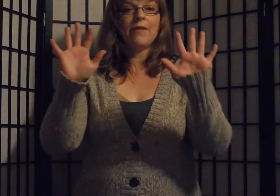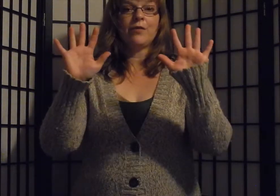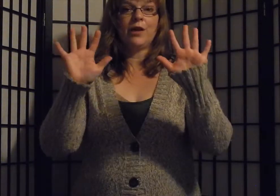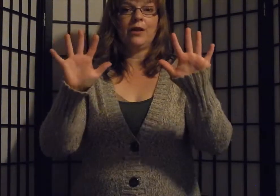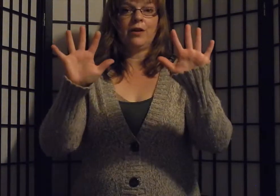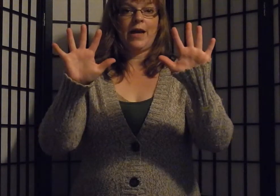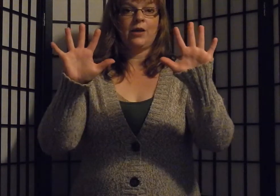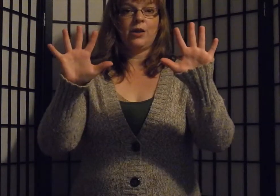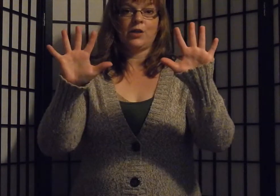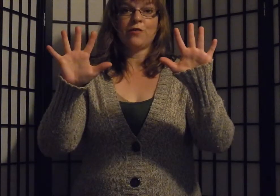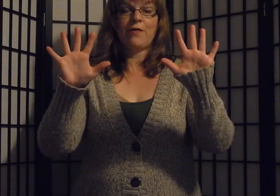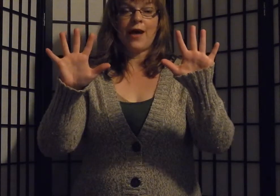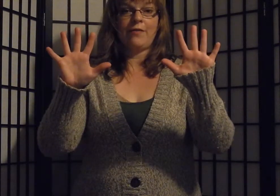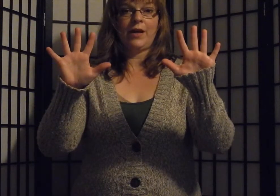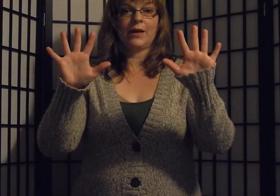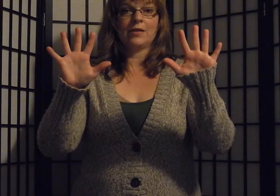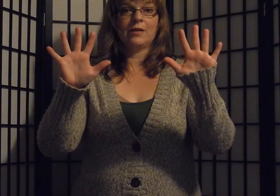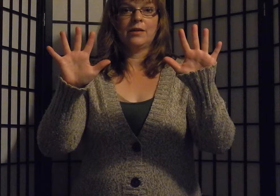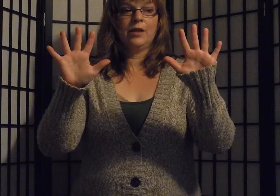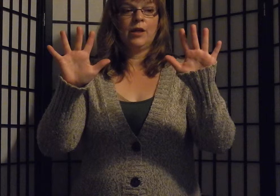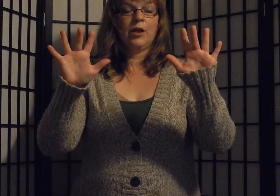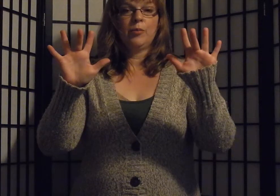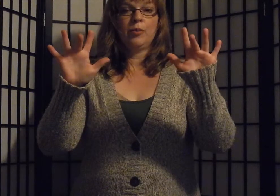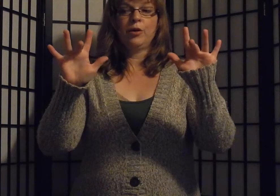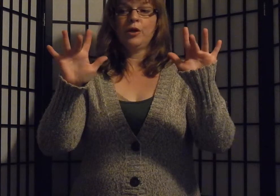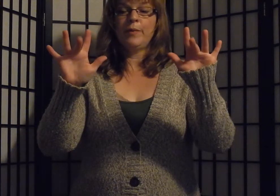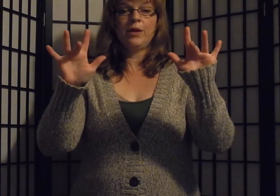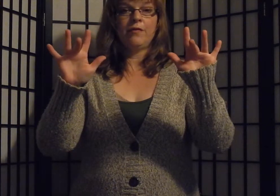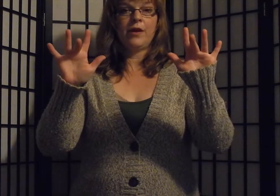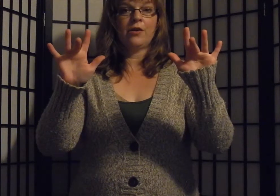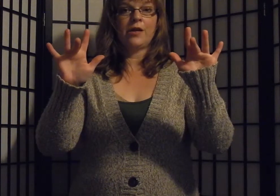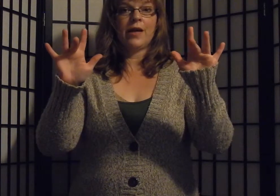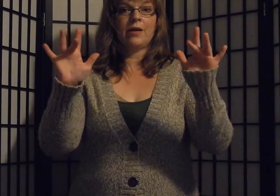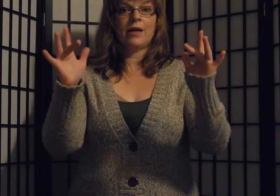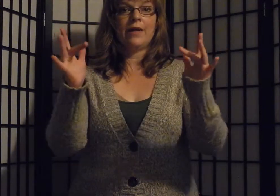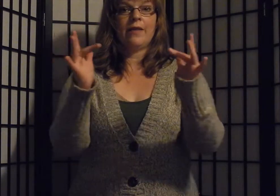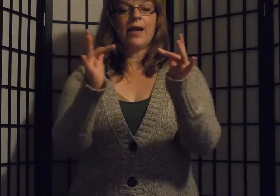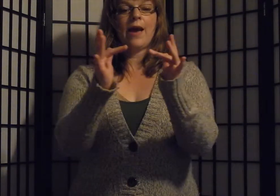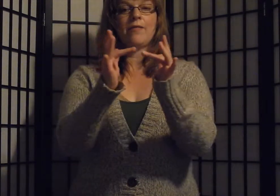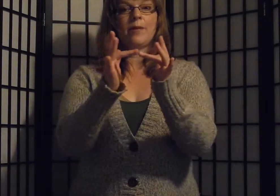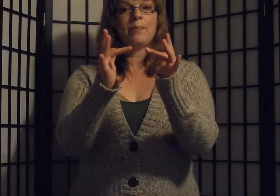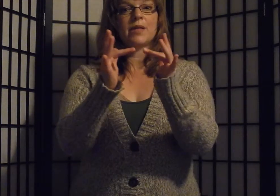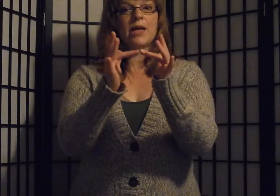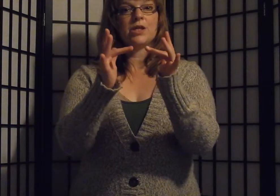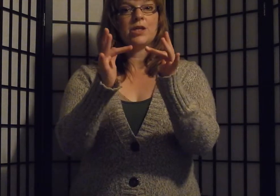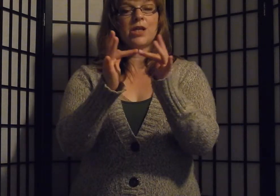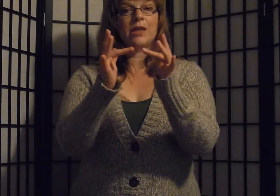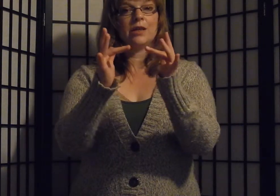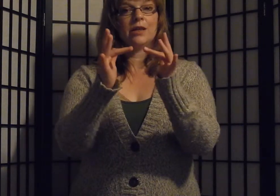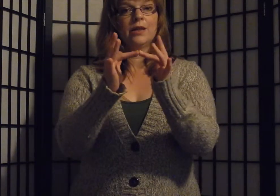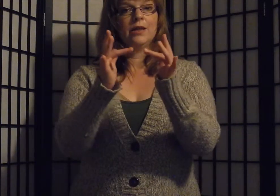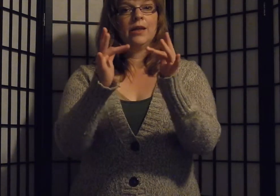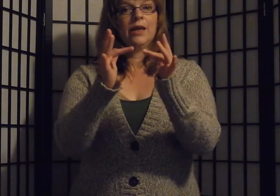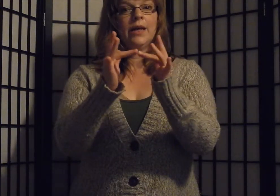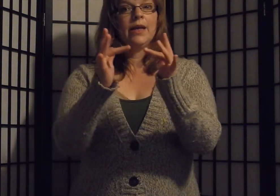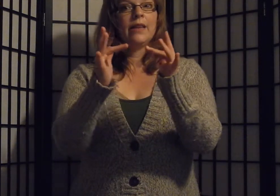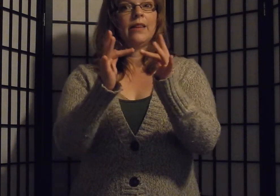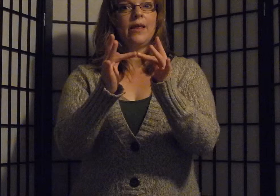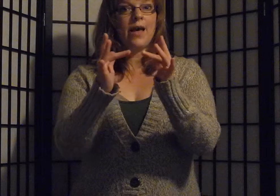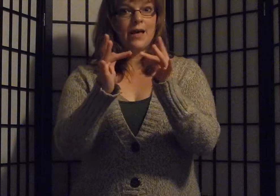for internet, you need your 5 hands. Pull your middle finger down and then have them touch each other.